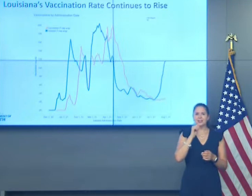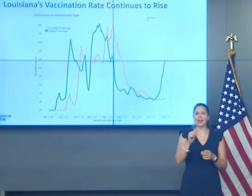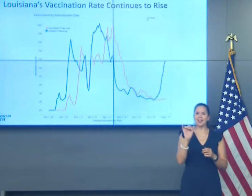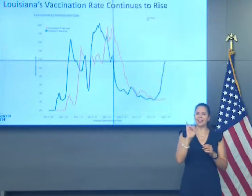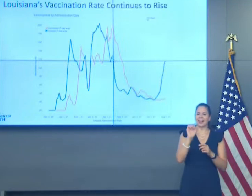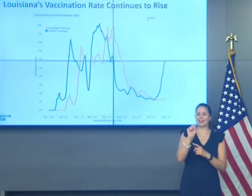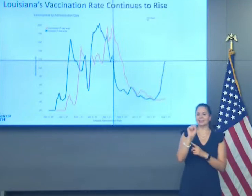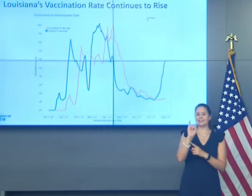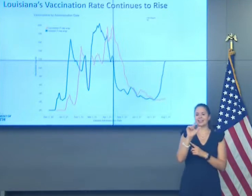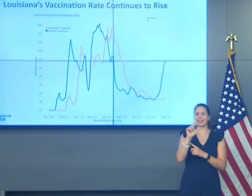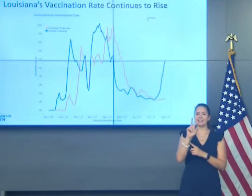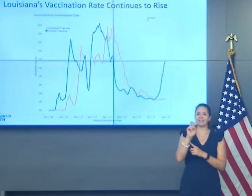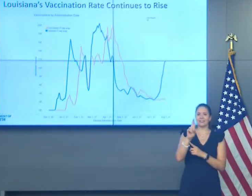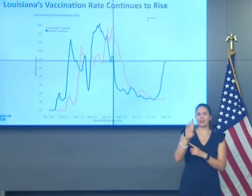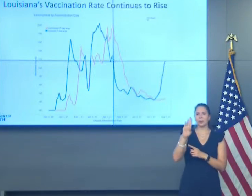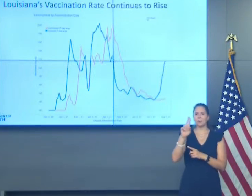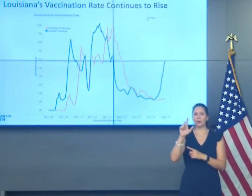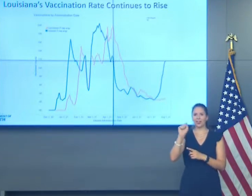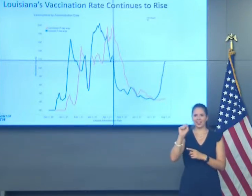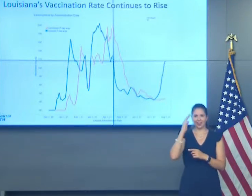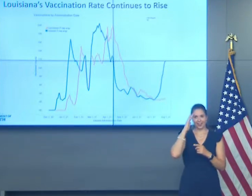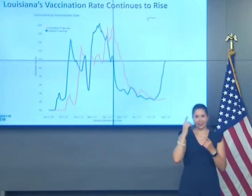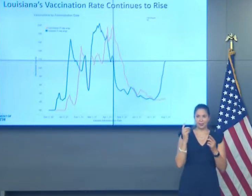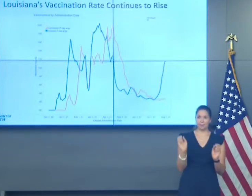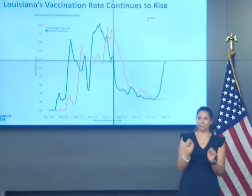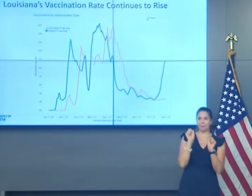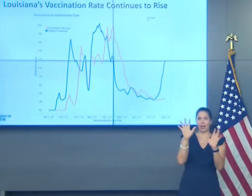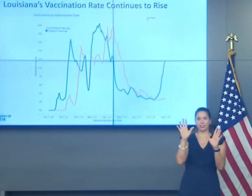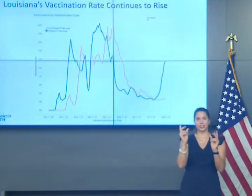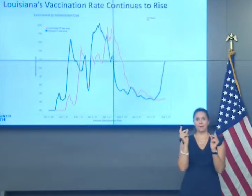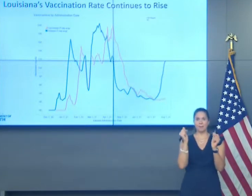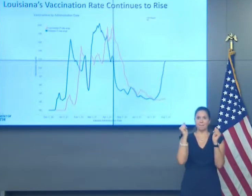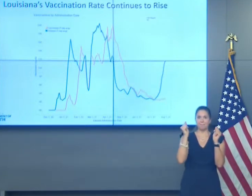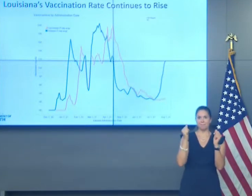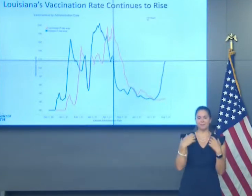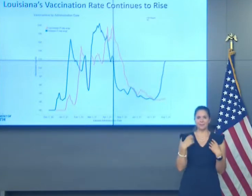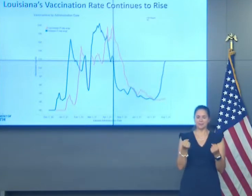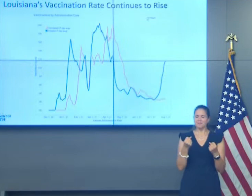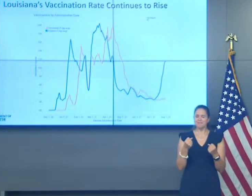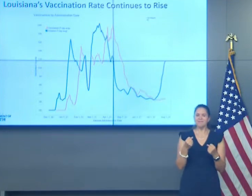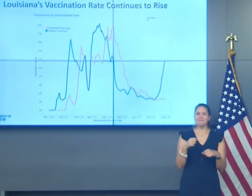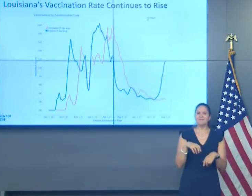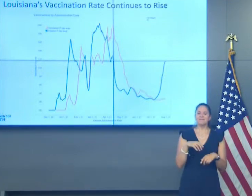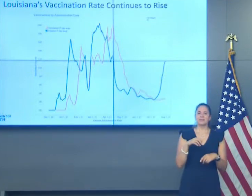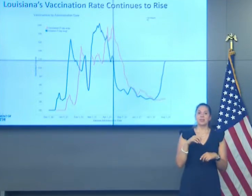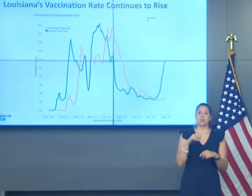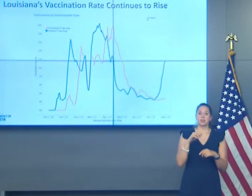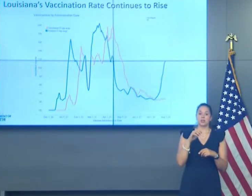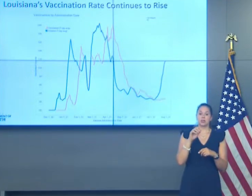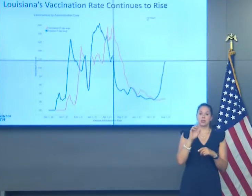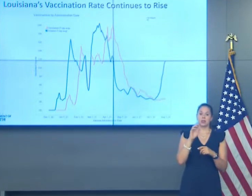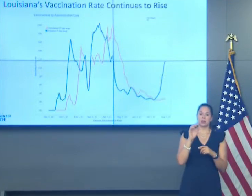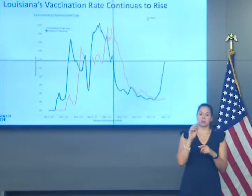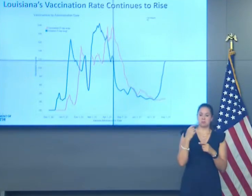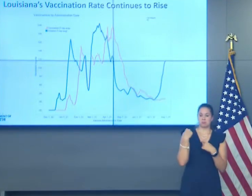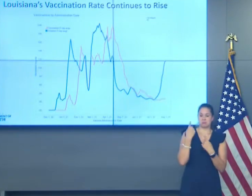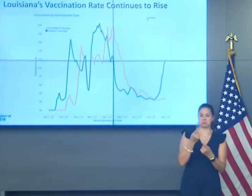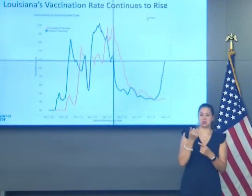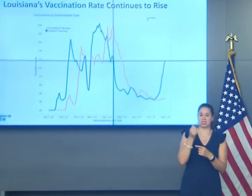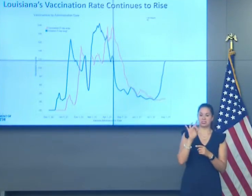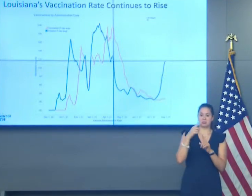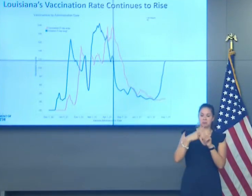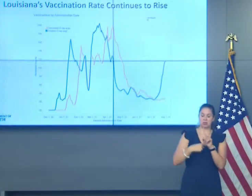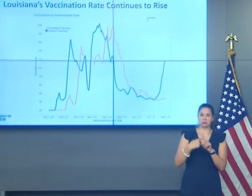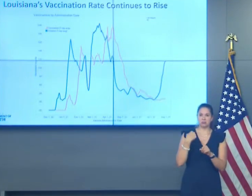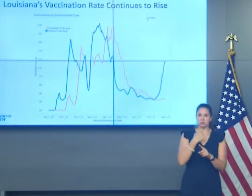but they do help out. We also now, 17 or 18 months into this, have a much better